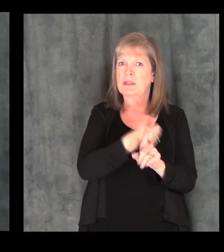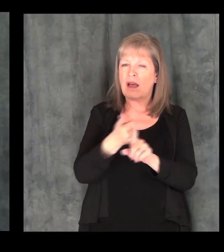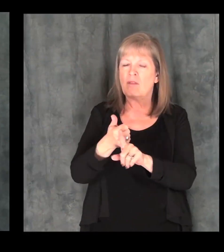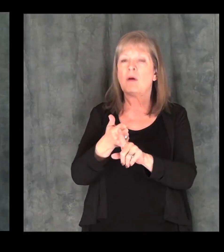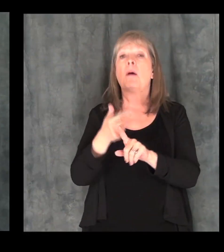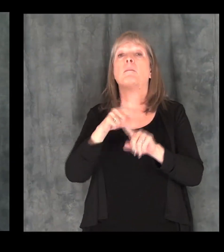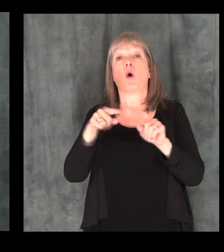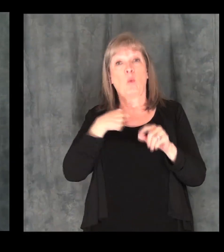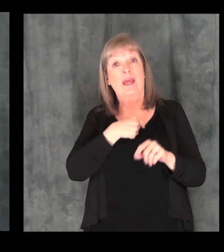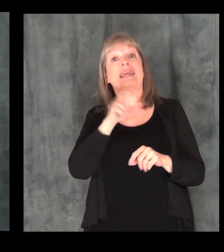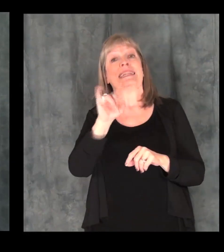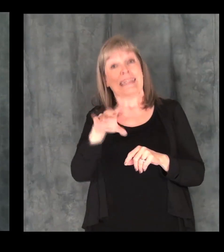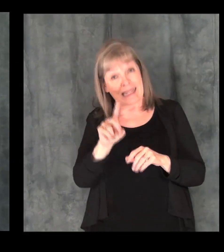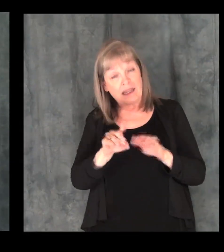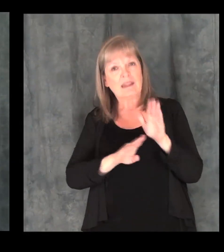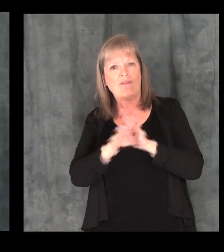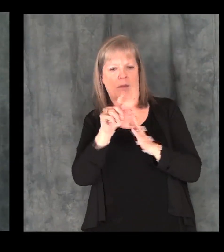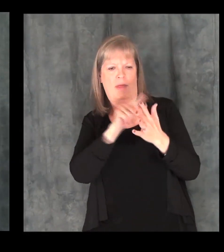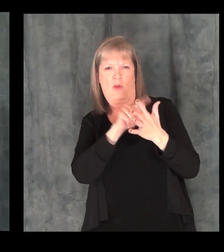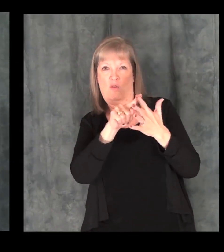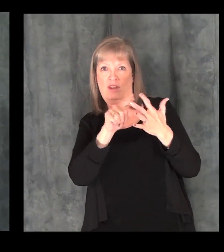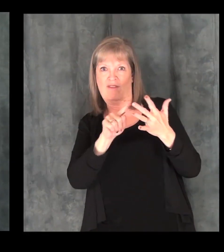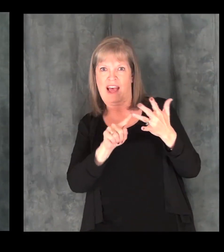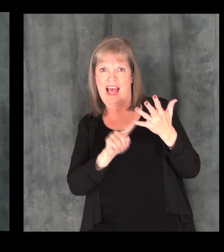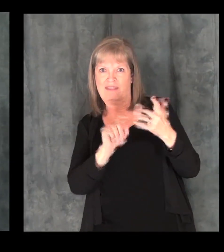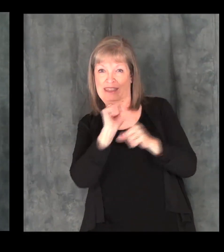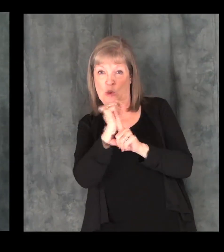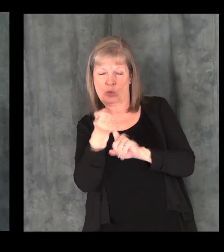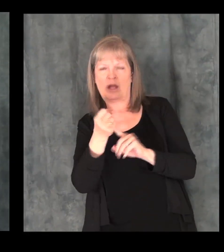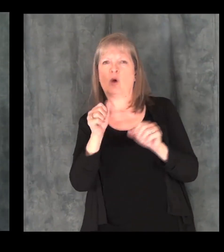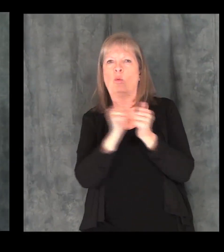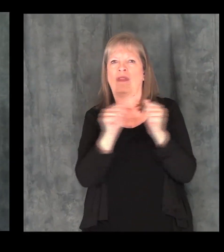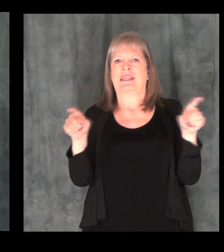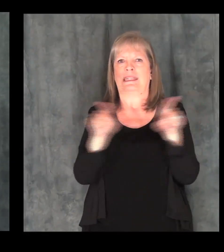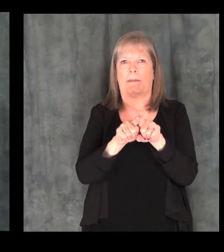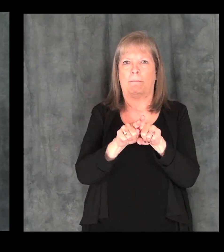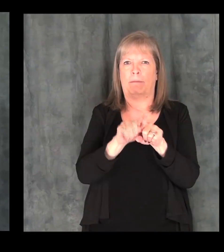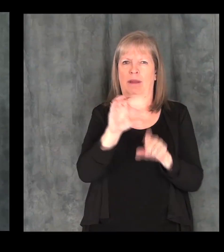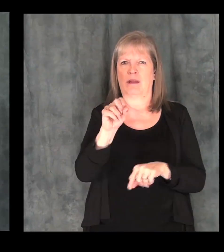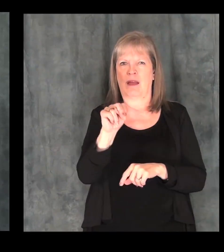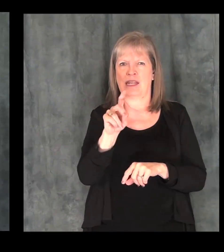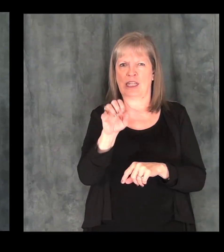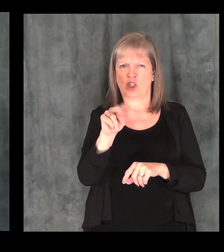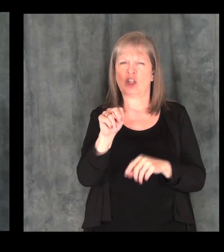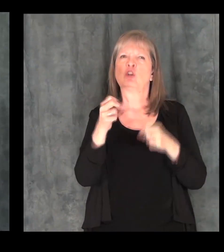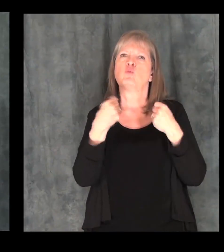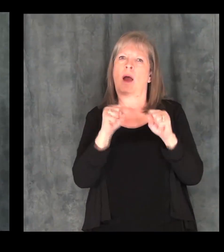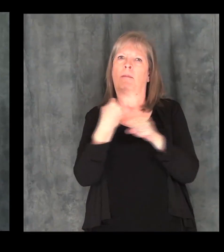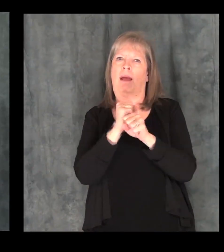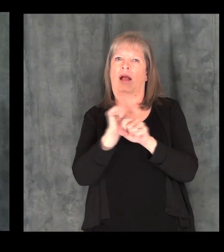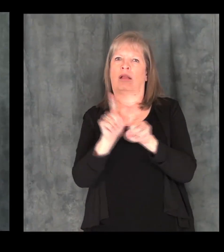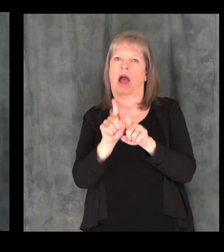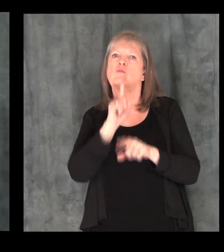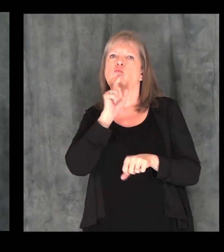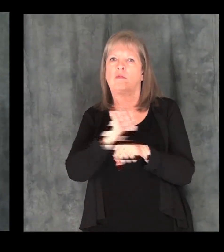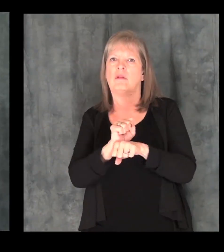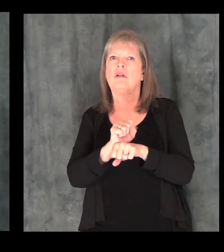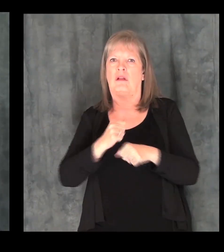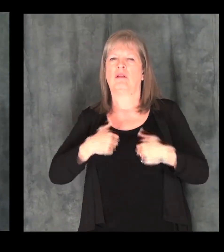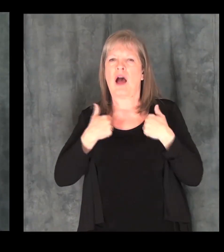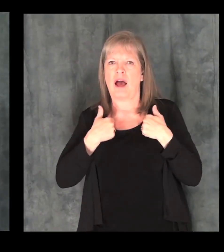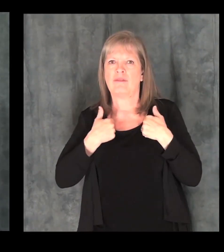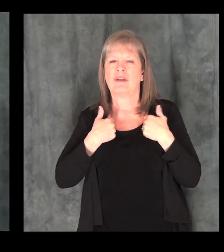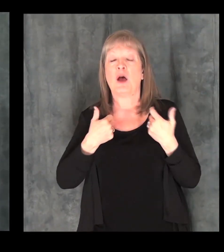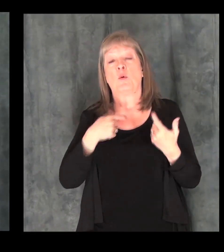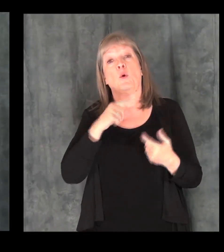scenario under the same kind of conditions. So we made sure, we wanted to make them as realistic as possible. Ideally, we would have gone in and